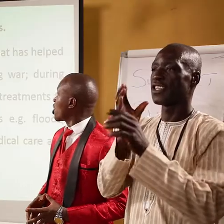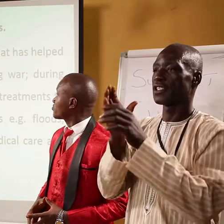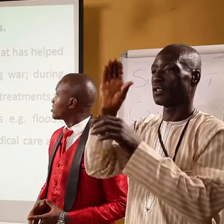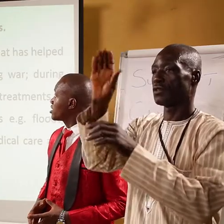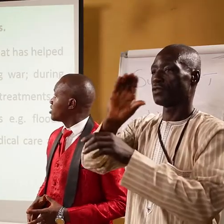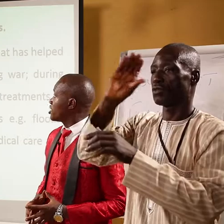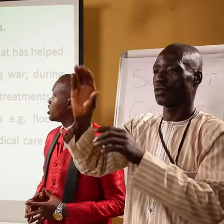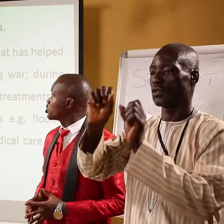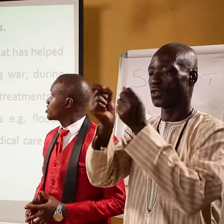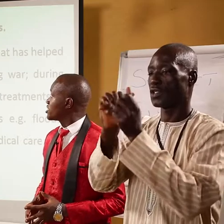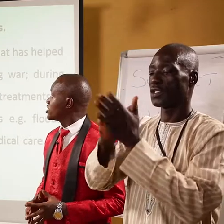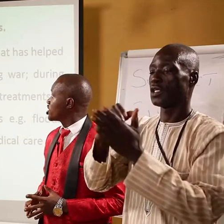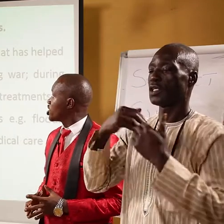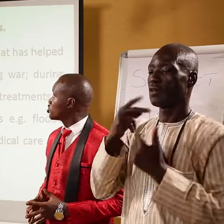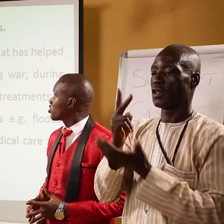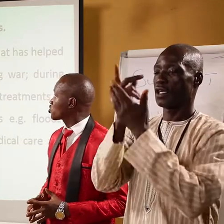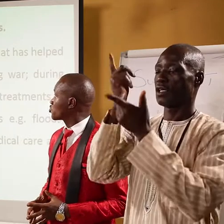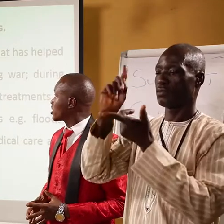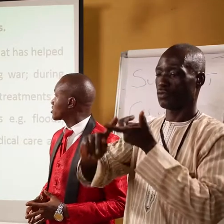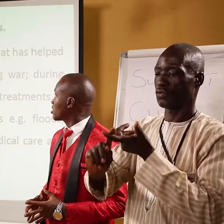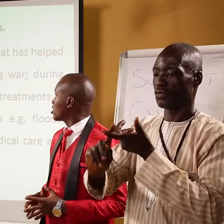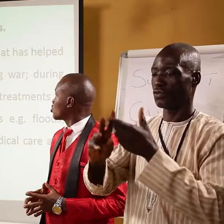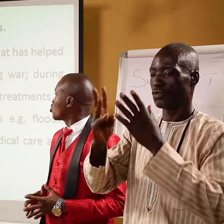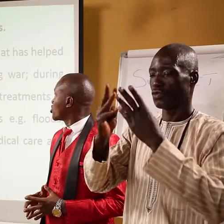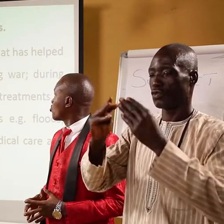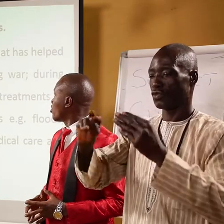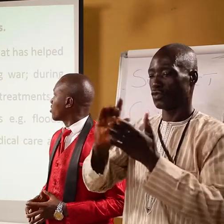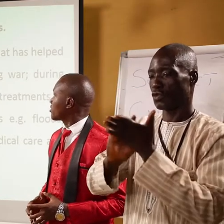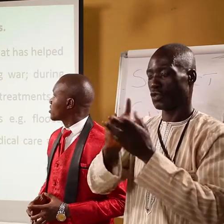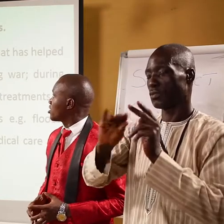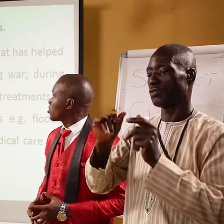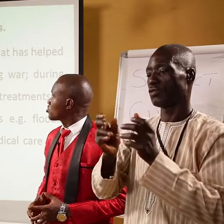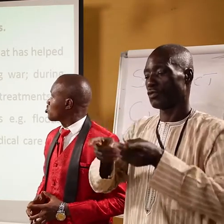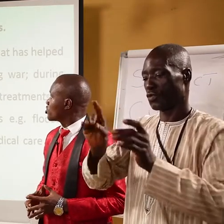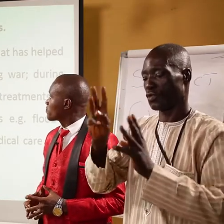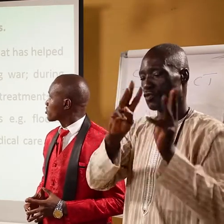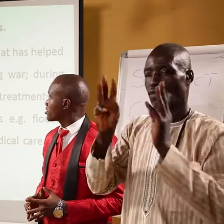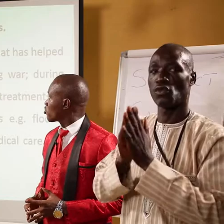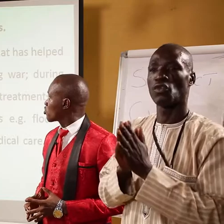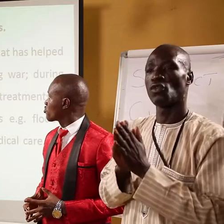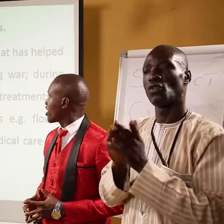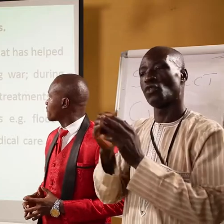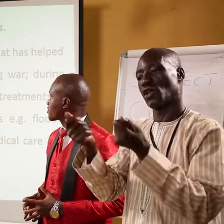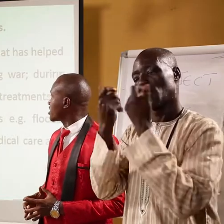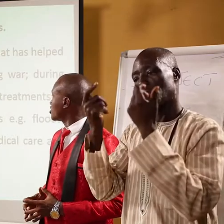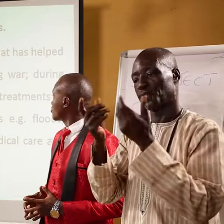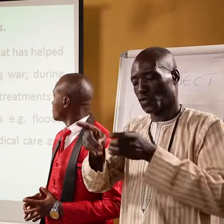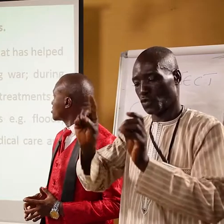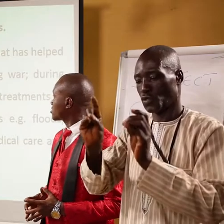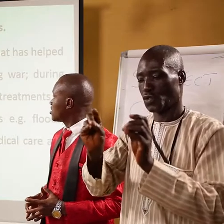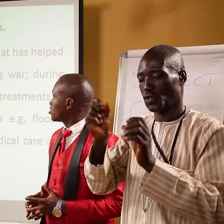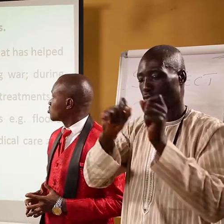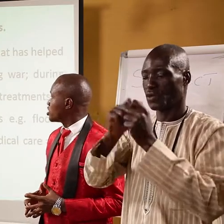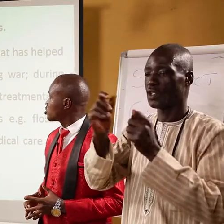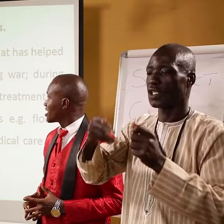has helped in treating injured soldiers during war. During sports, they also provide first aid